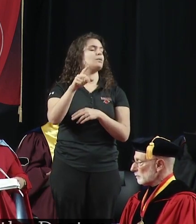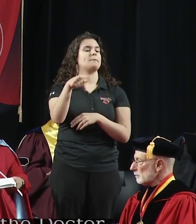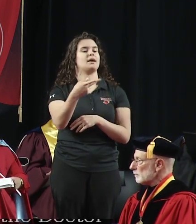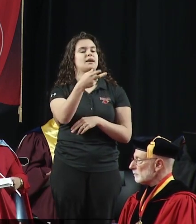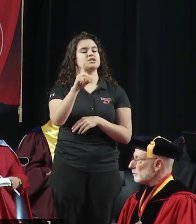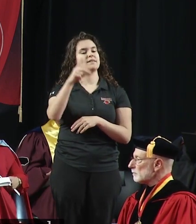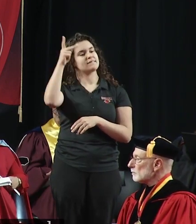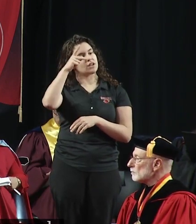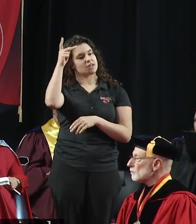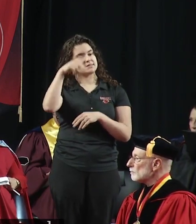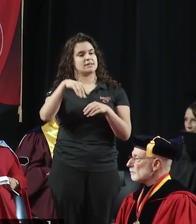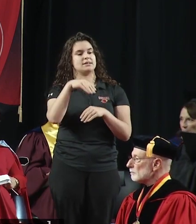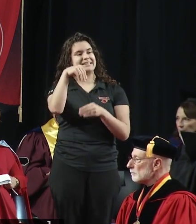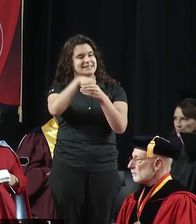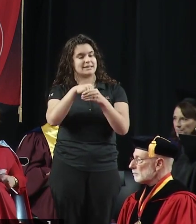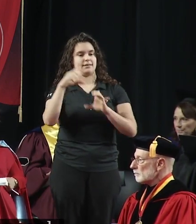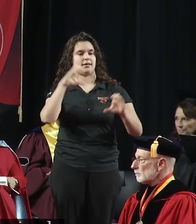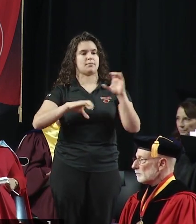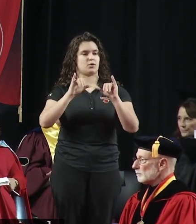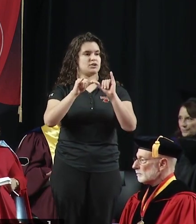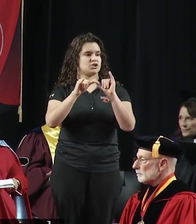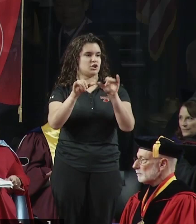Chemical Engineering degree.